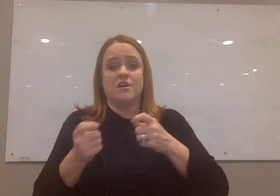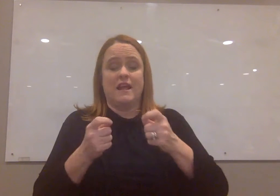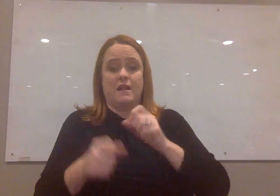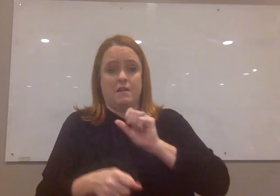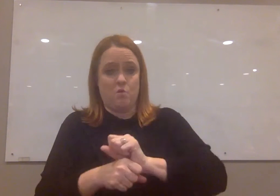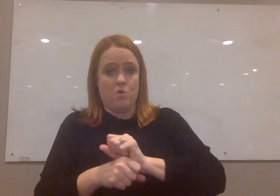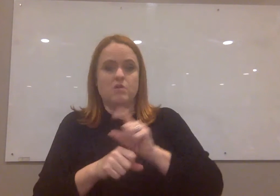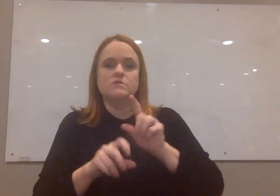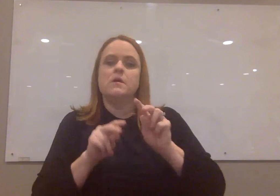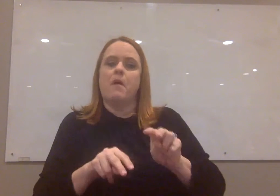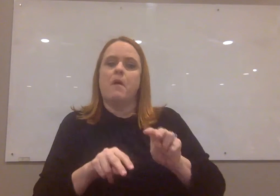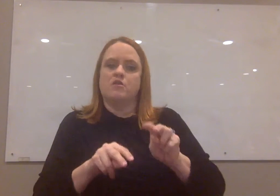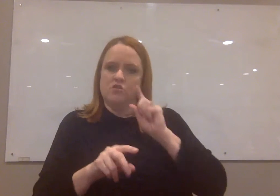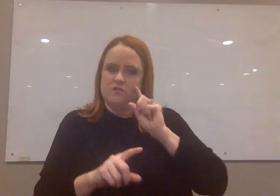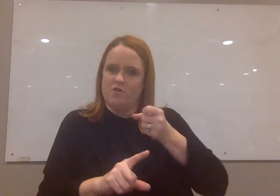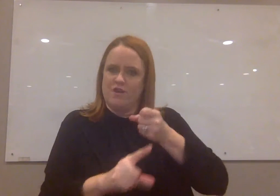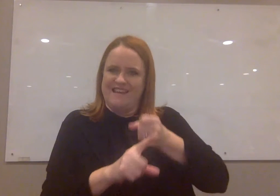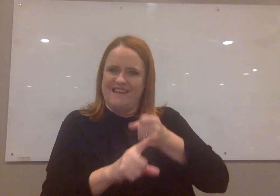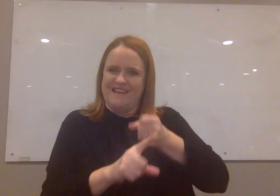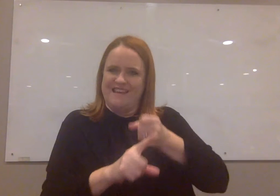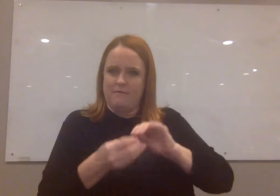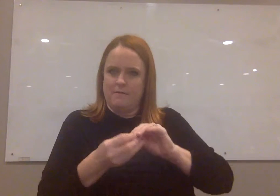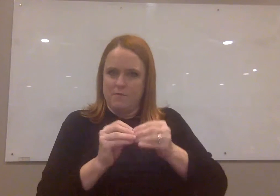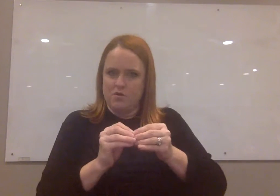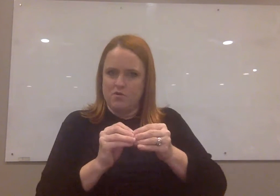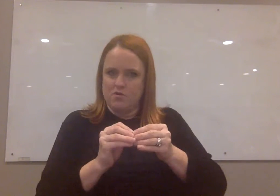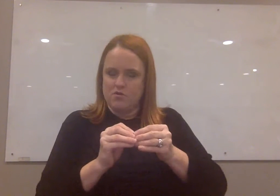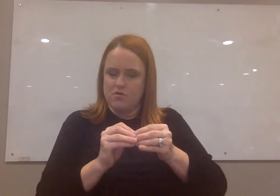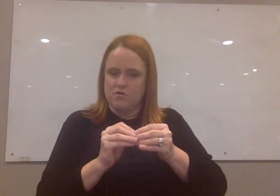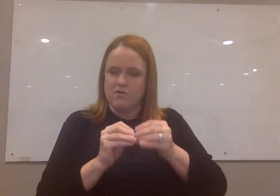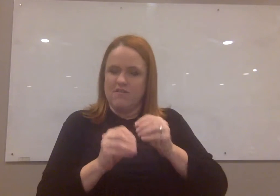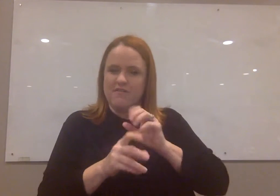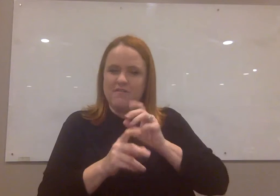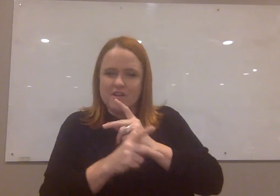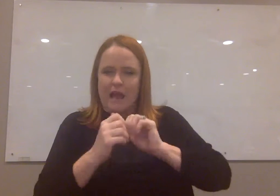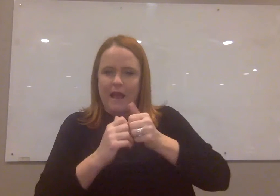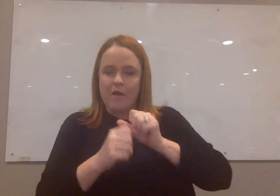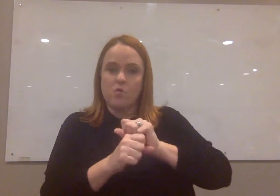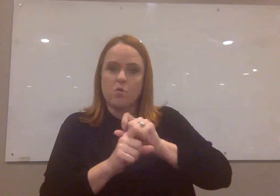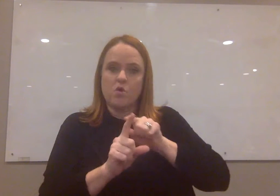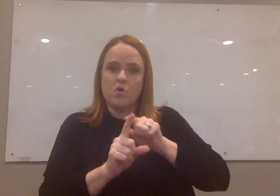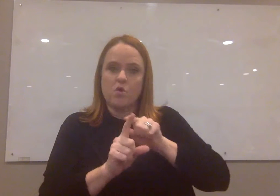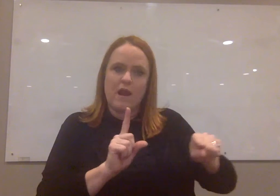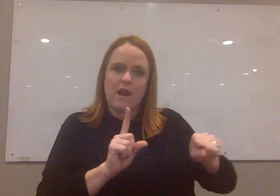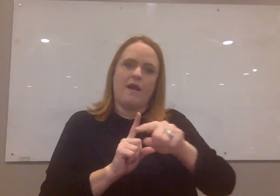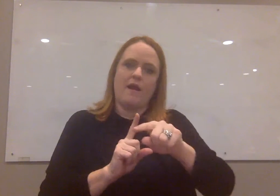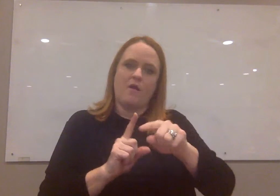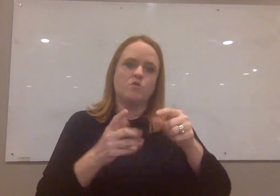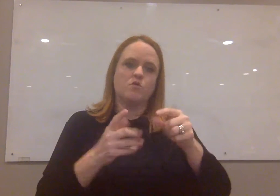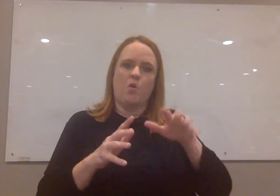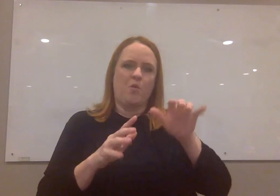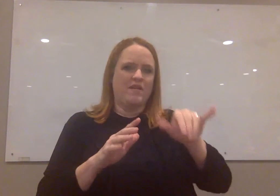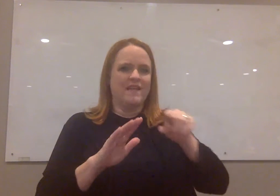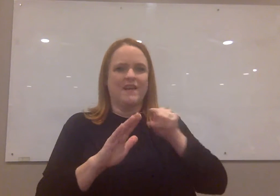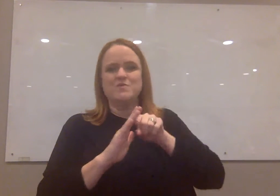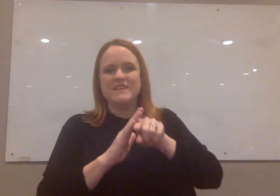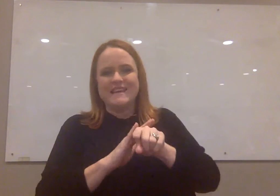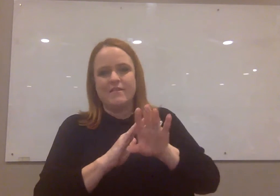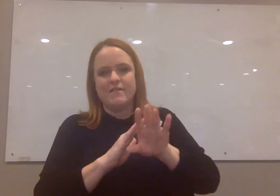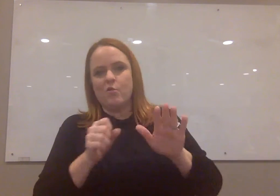for hitting this number and that you figure out how to work around it so that it doesn't kill your entire supervision tree, not just the part of the